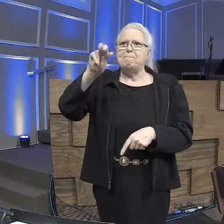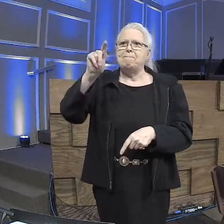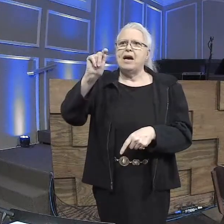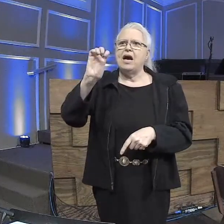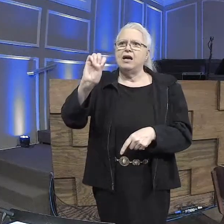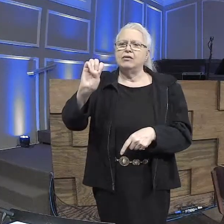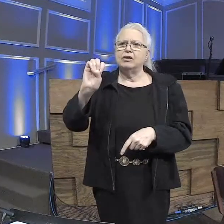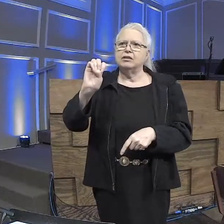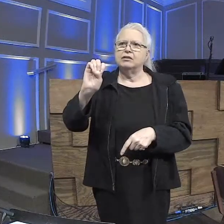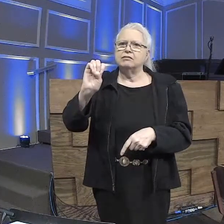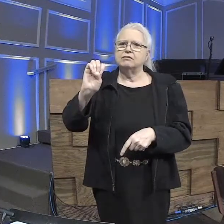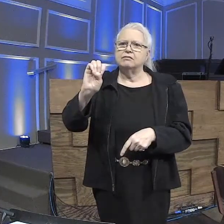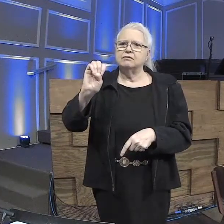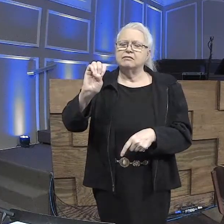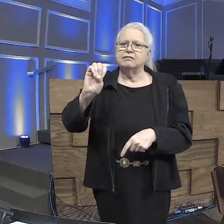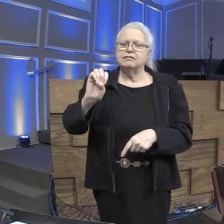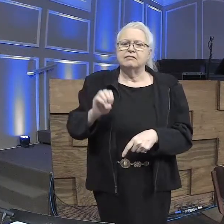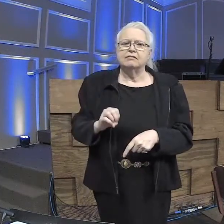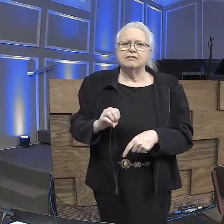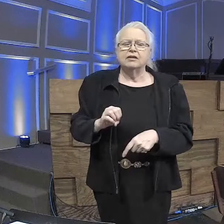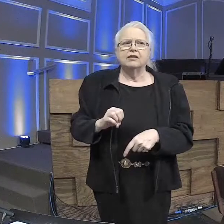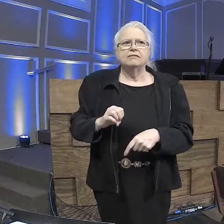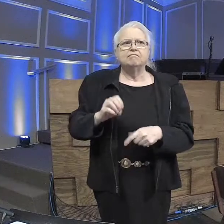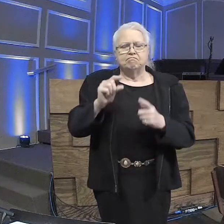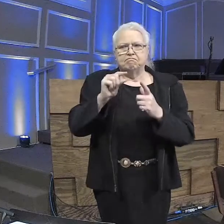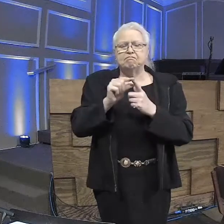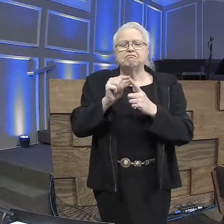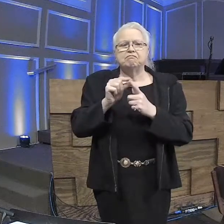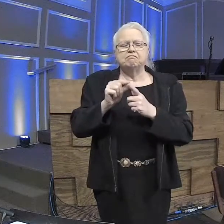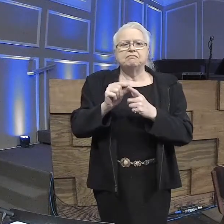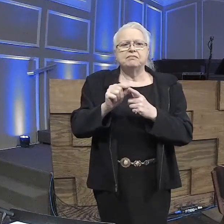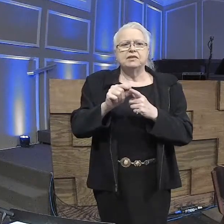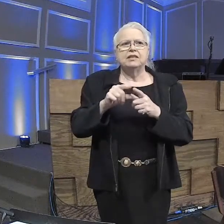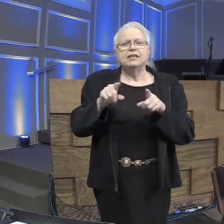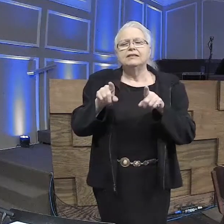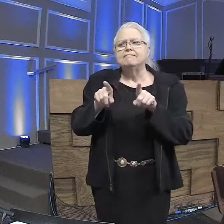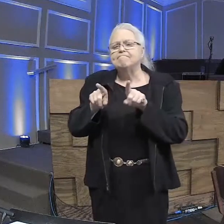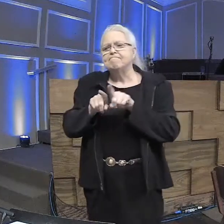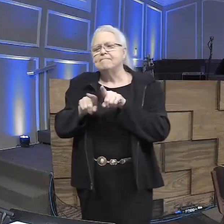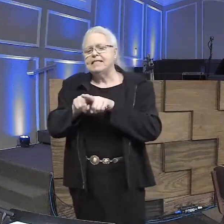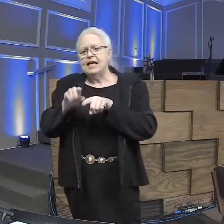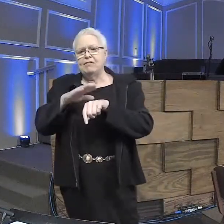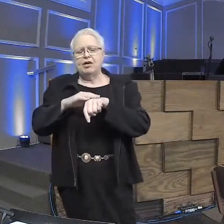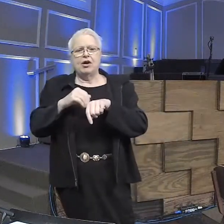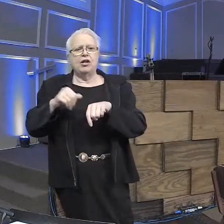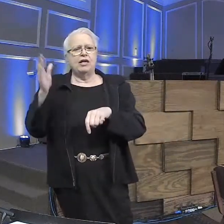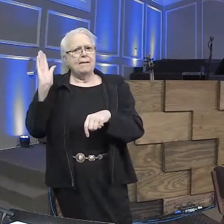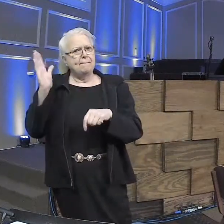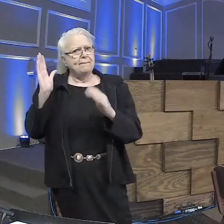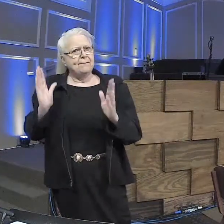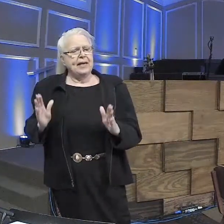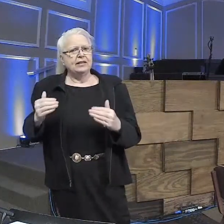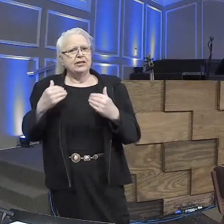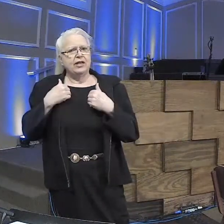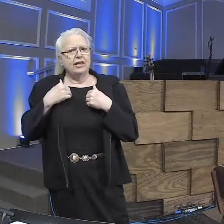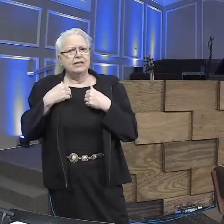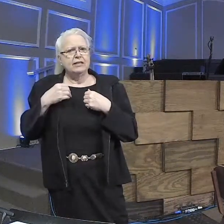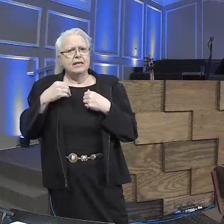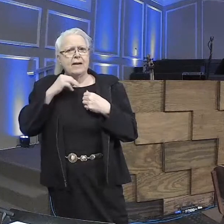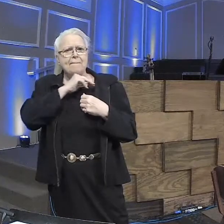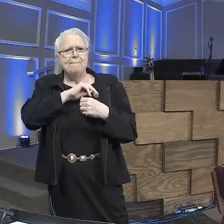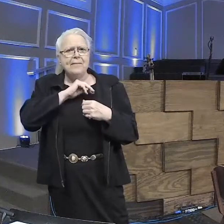every pastor has, and certainly that Pastor Chad is on a mission to do, that is to